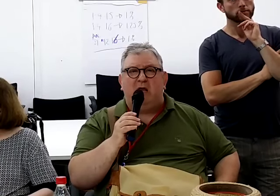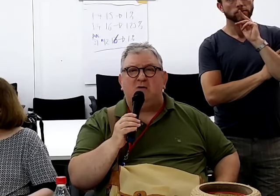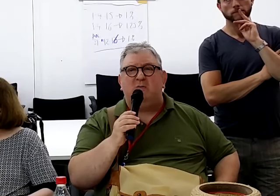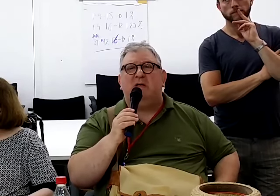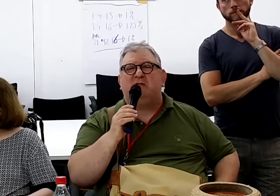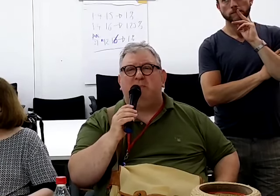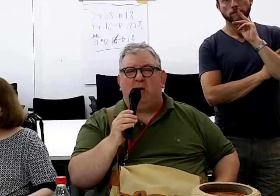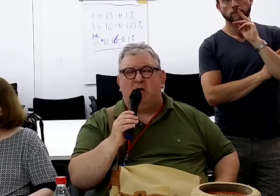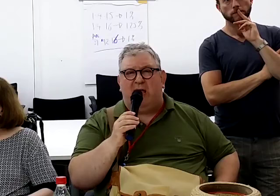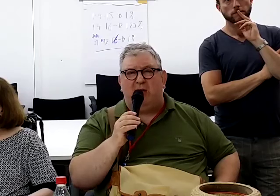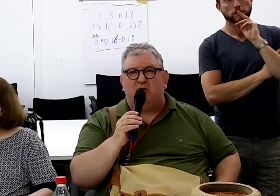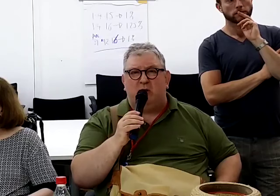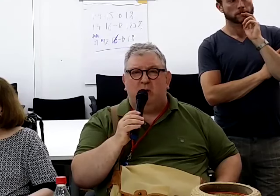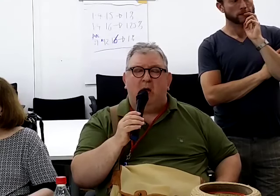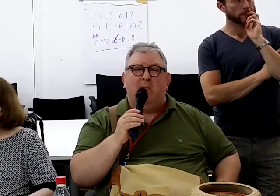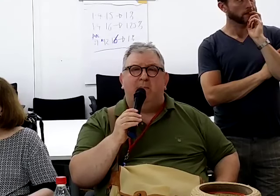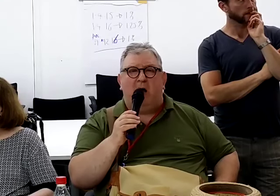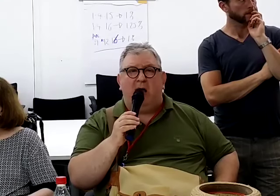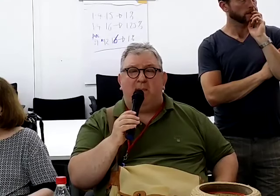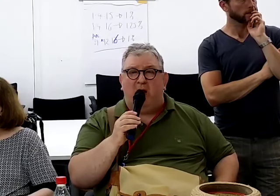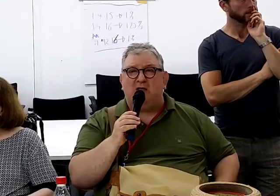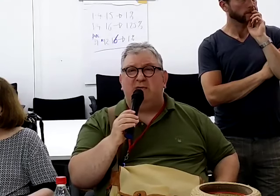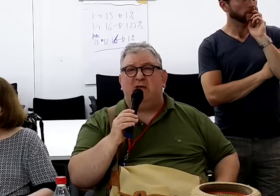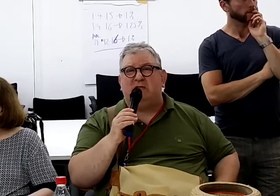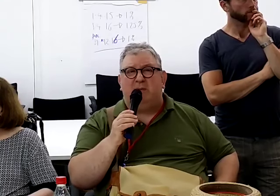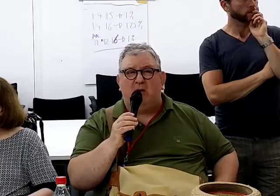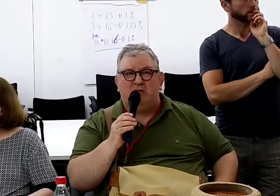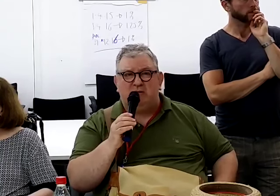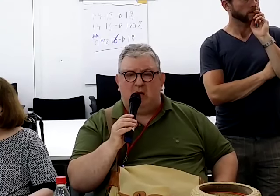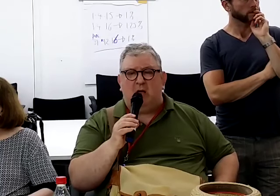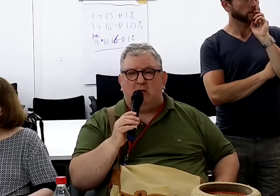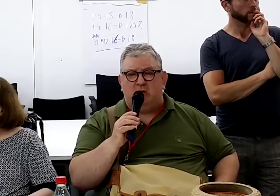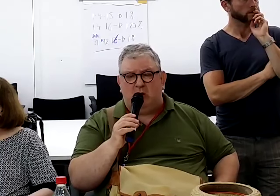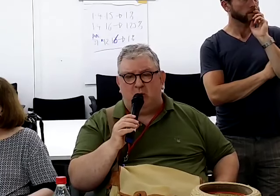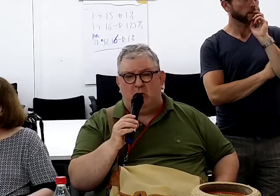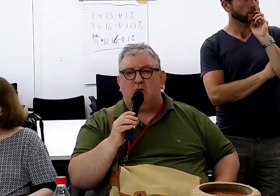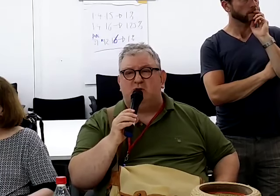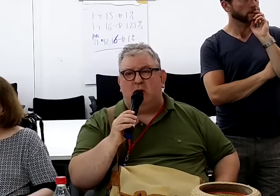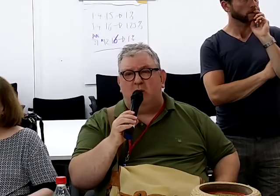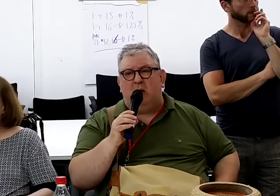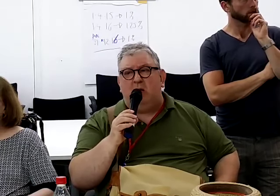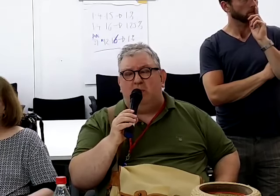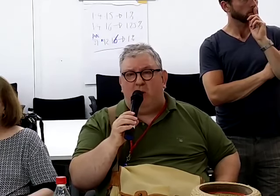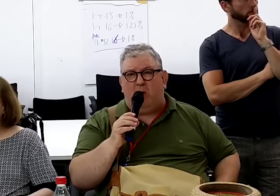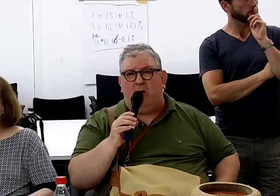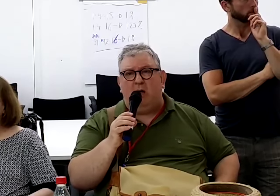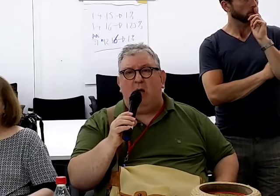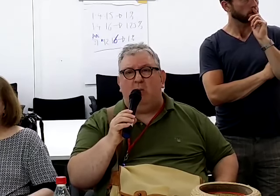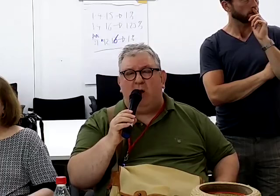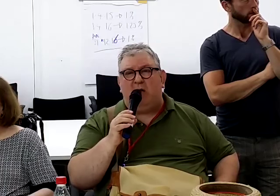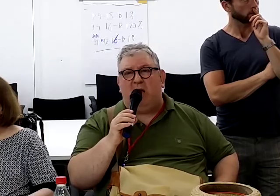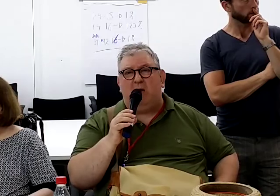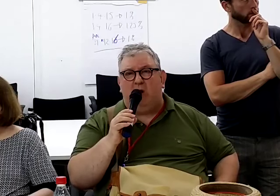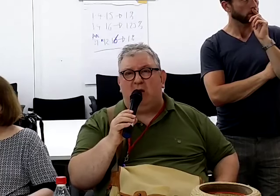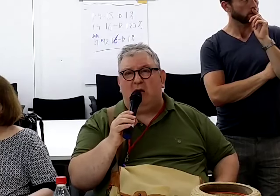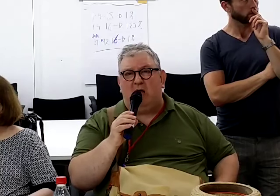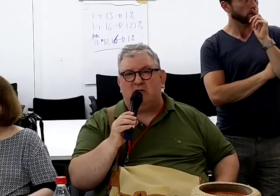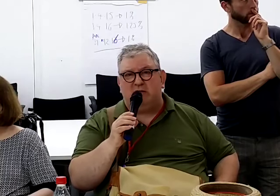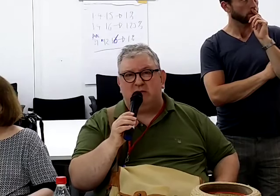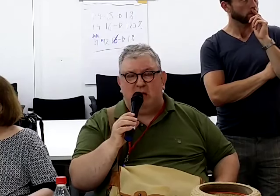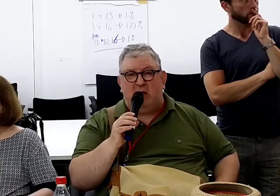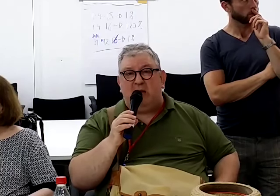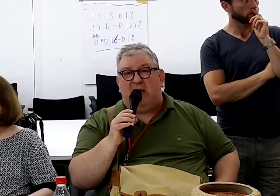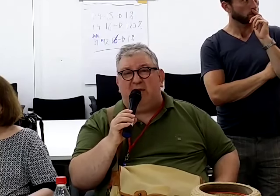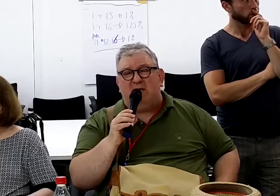For too many years we've been spoken down to by a party that is supposed to look to the poor, working down the